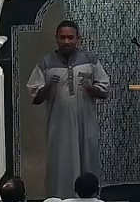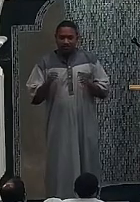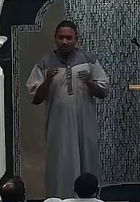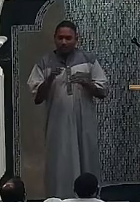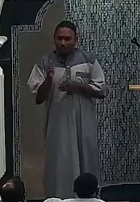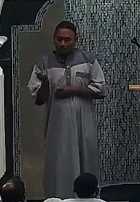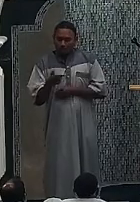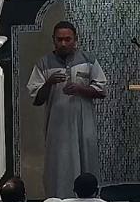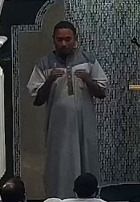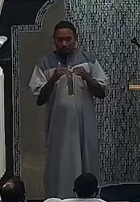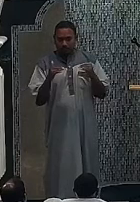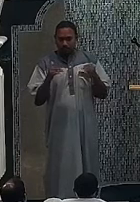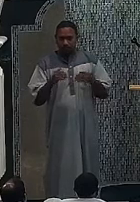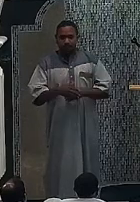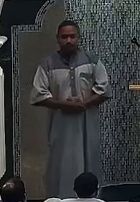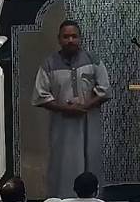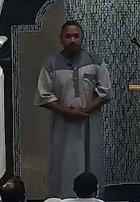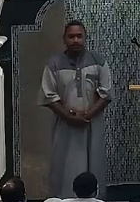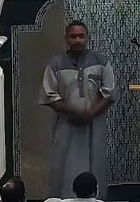Wynberg.